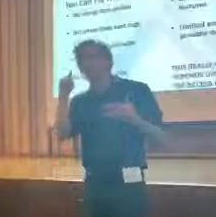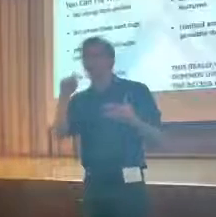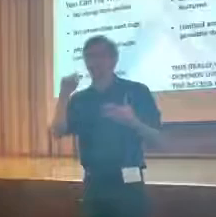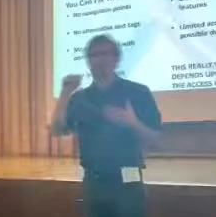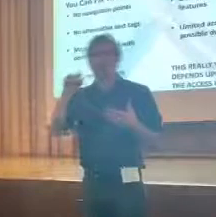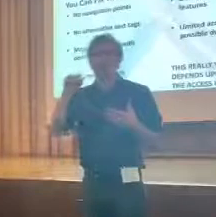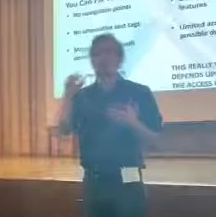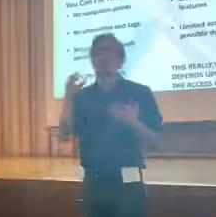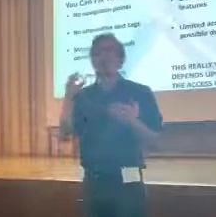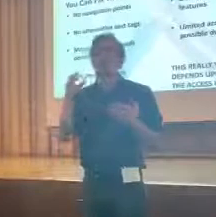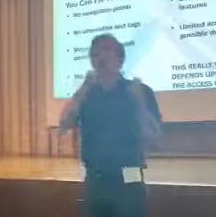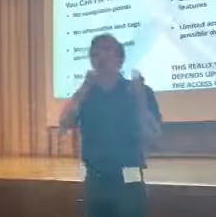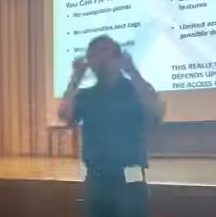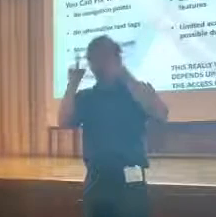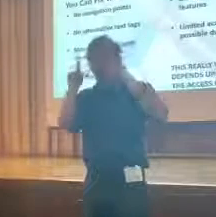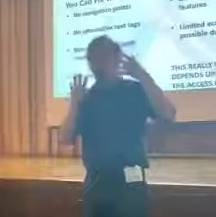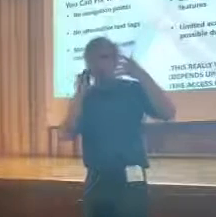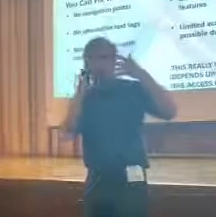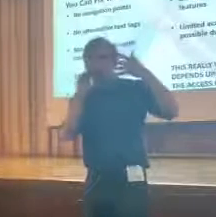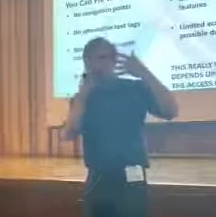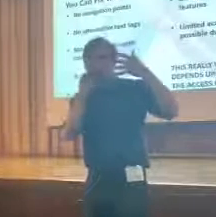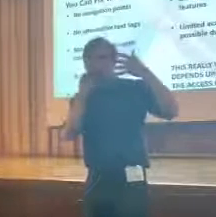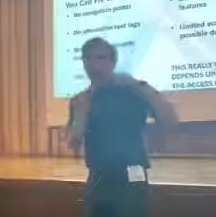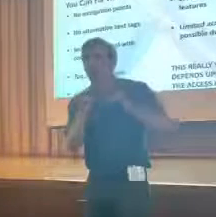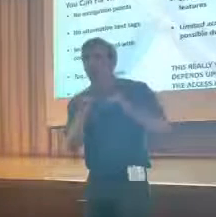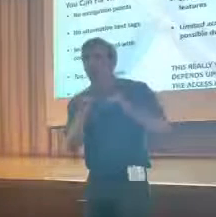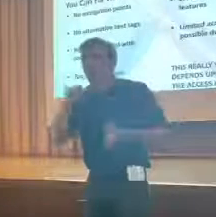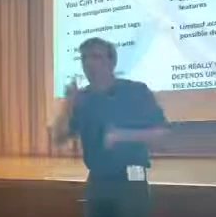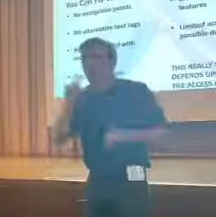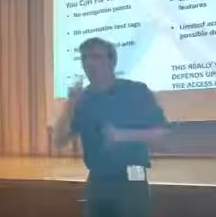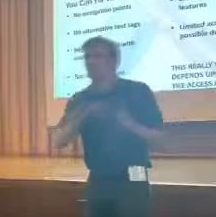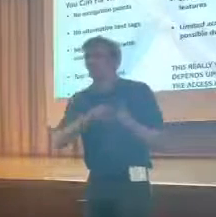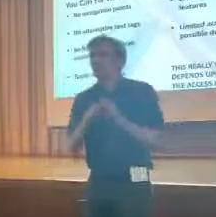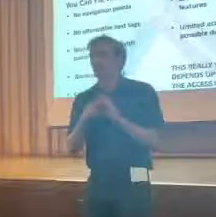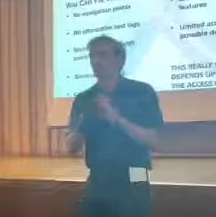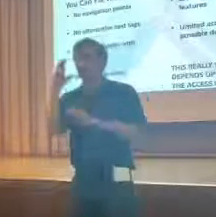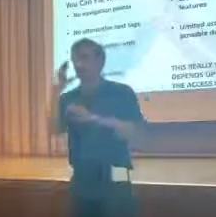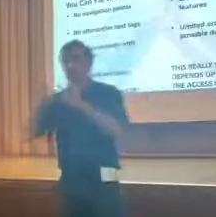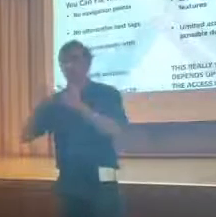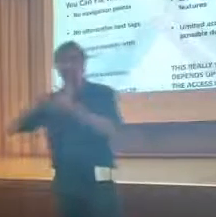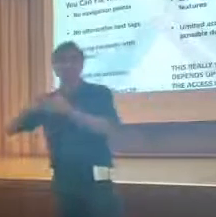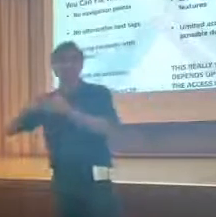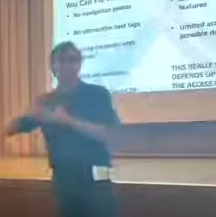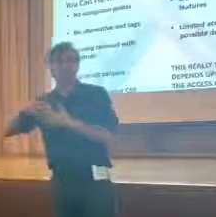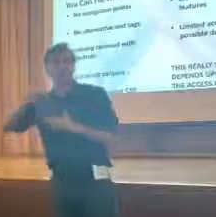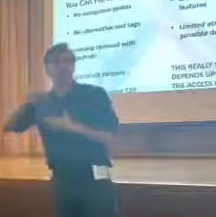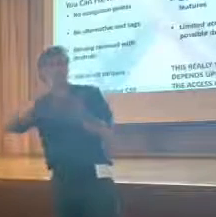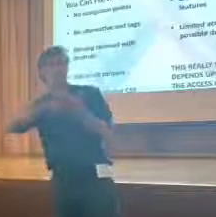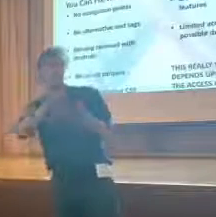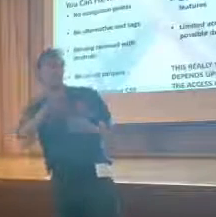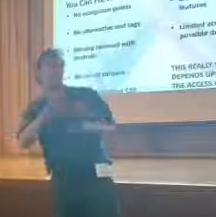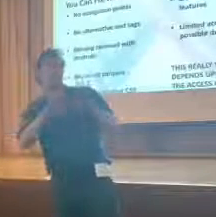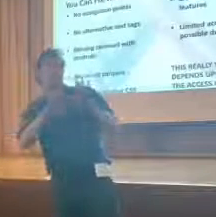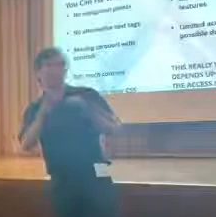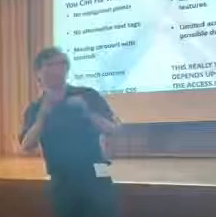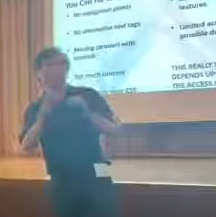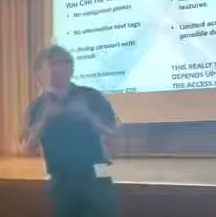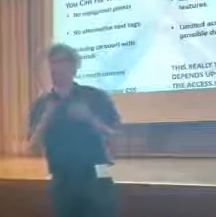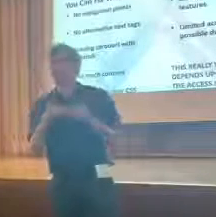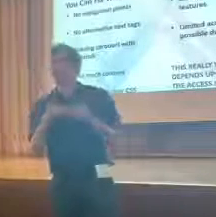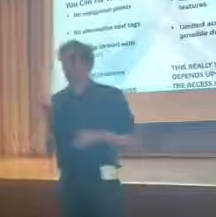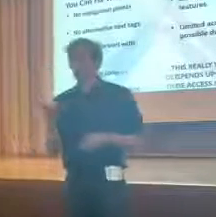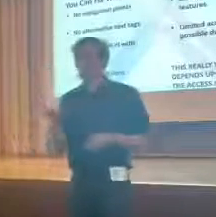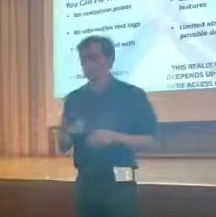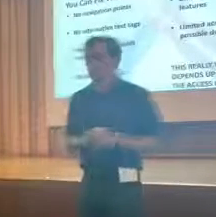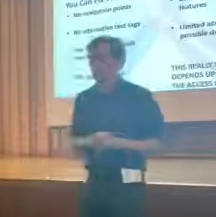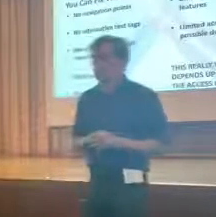SEO. So the last thing that I was asked to cover with you is, how do I